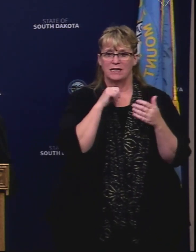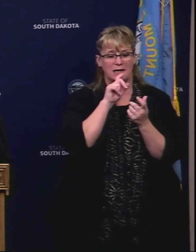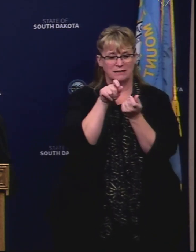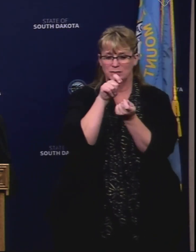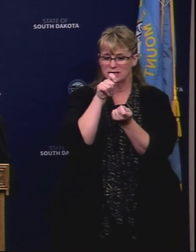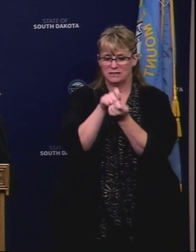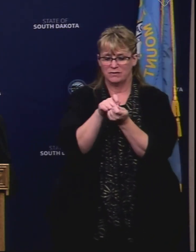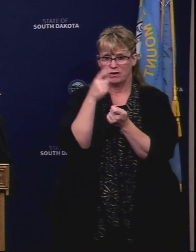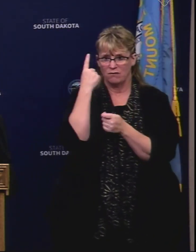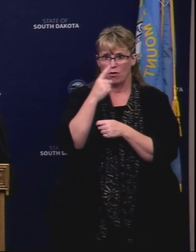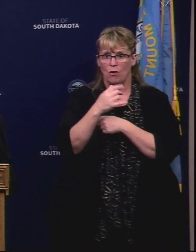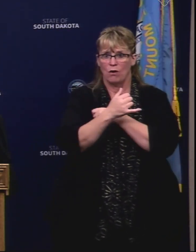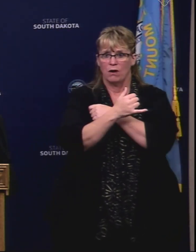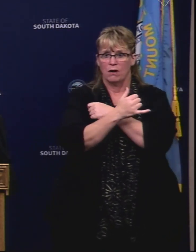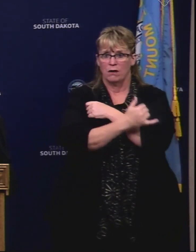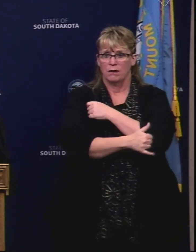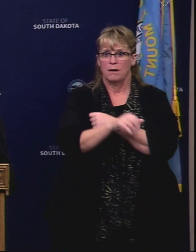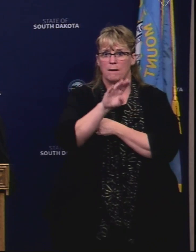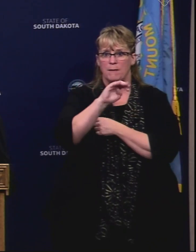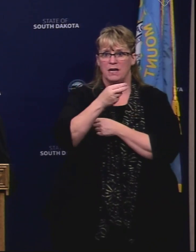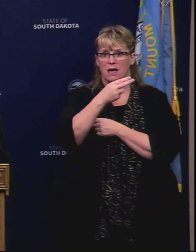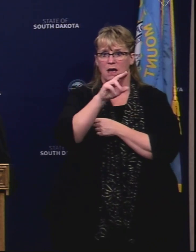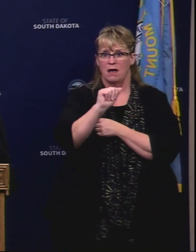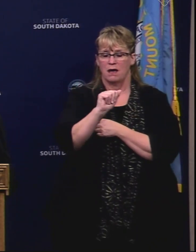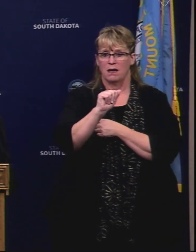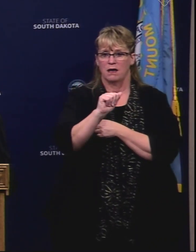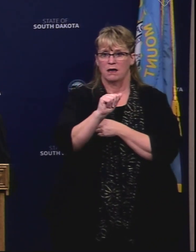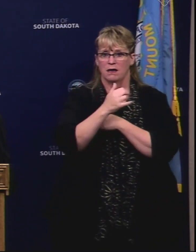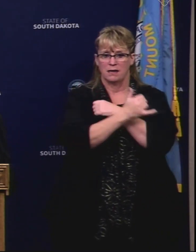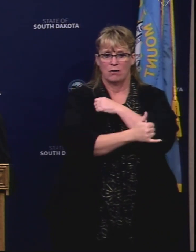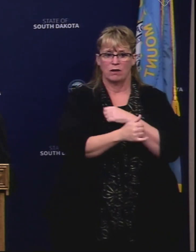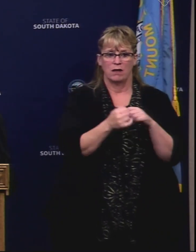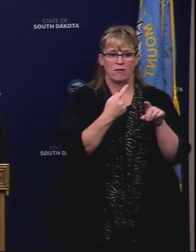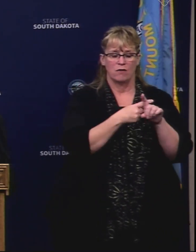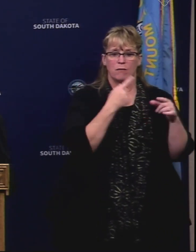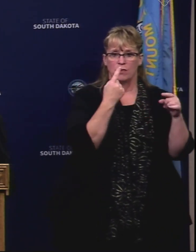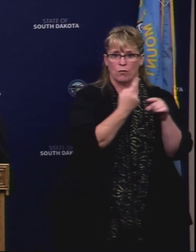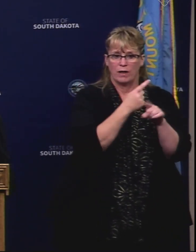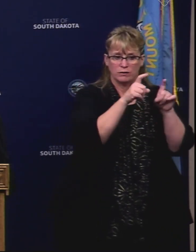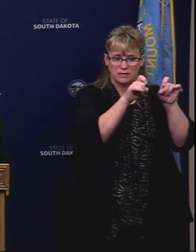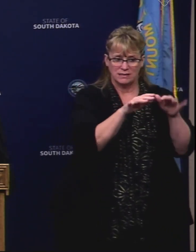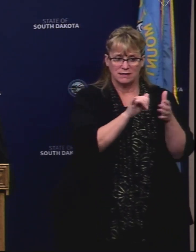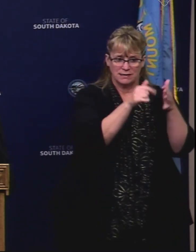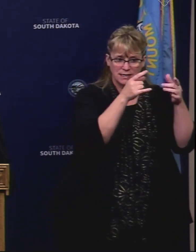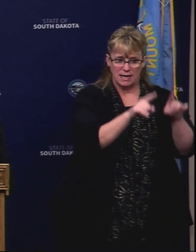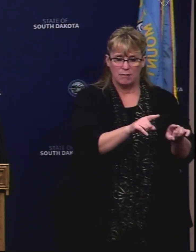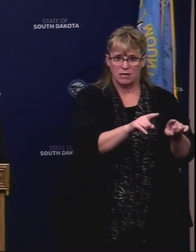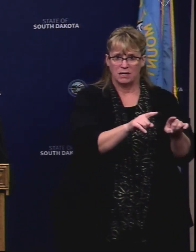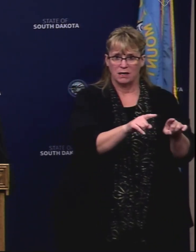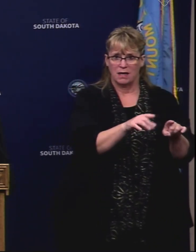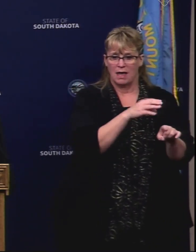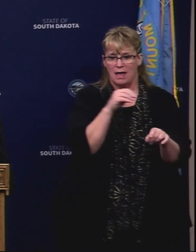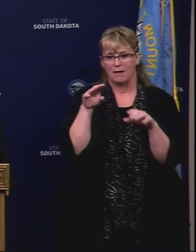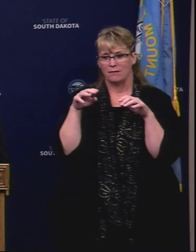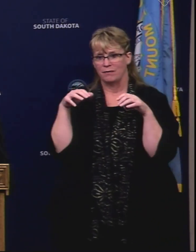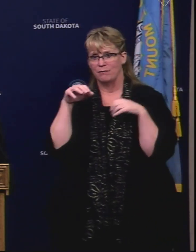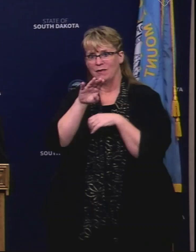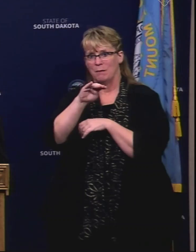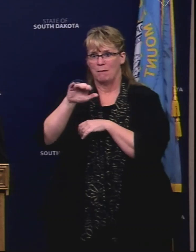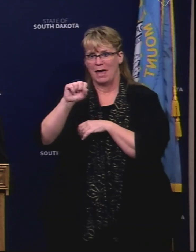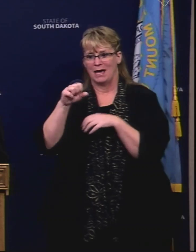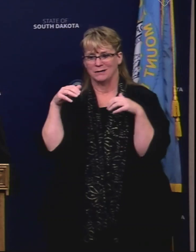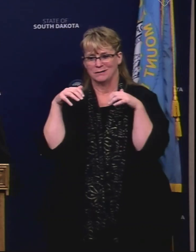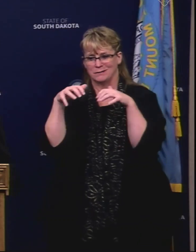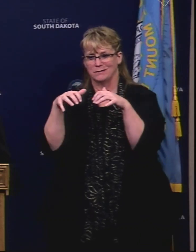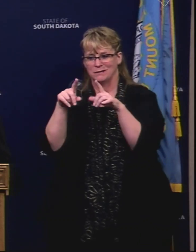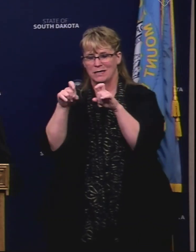results from Minnehaha County separated out between the regular testing that's going on and the mass testing event. Those